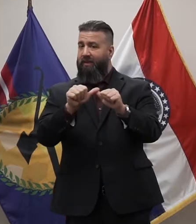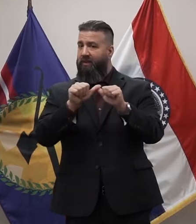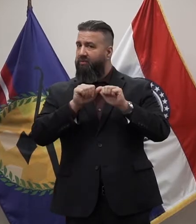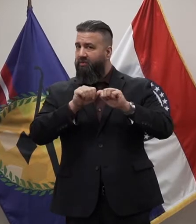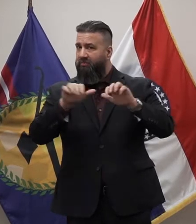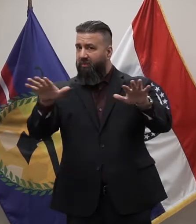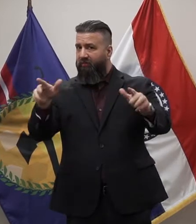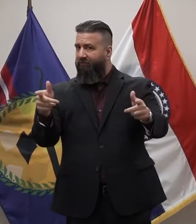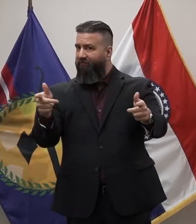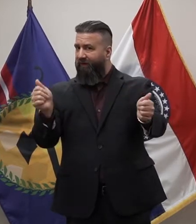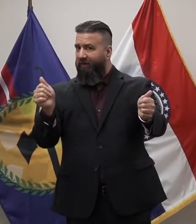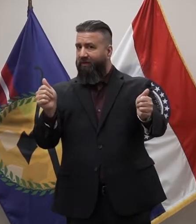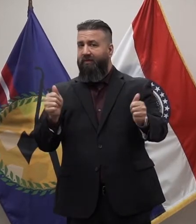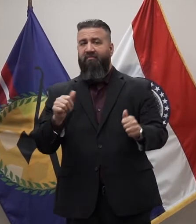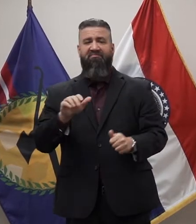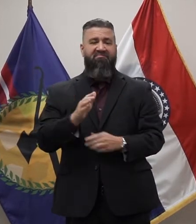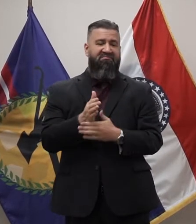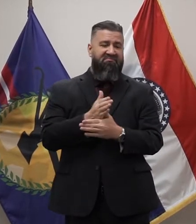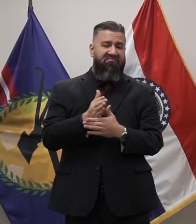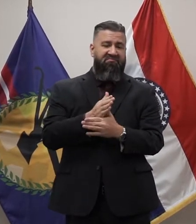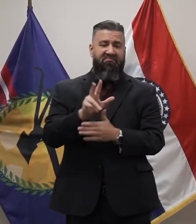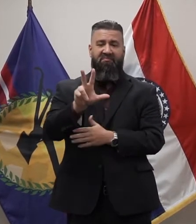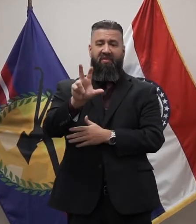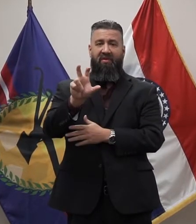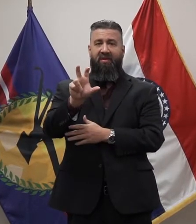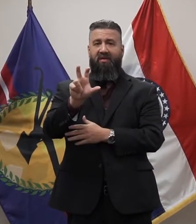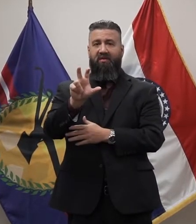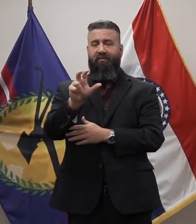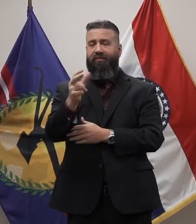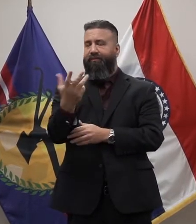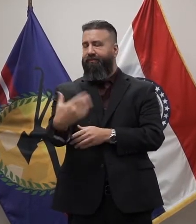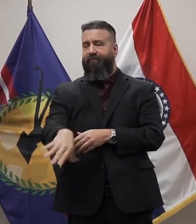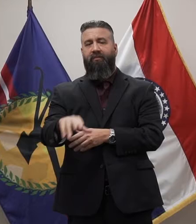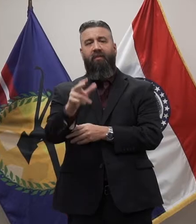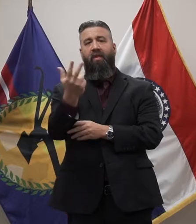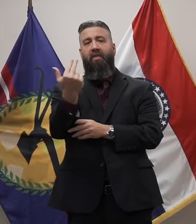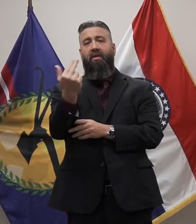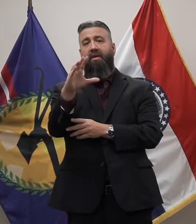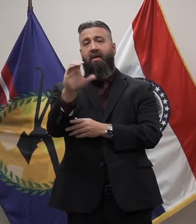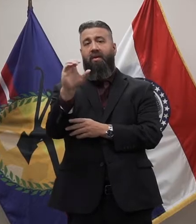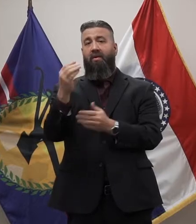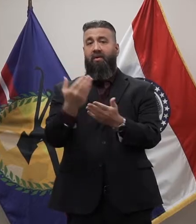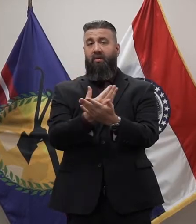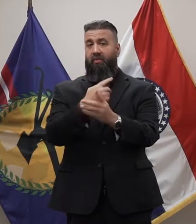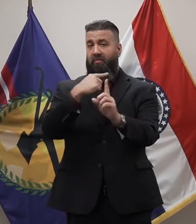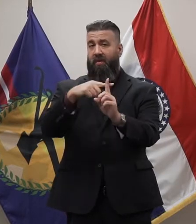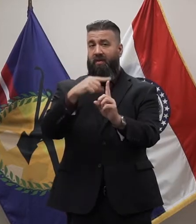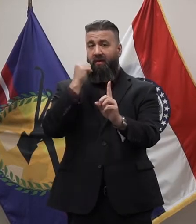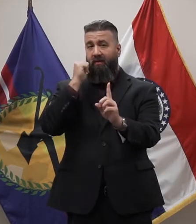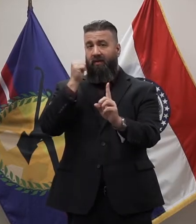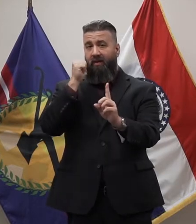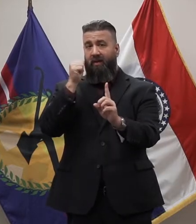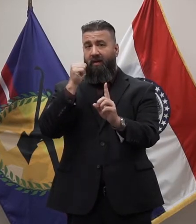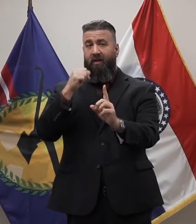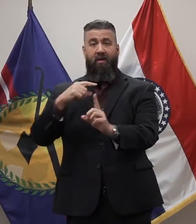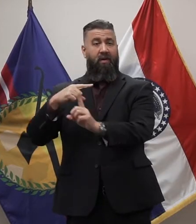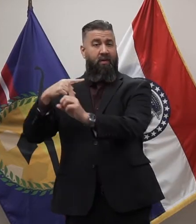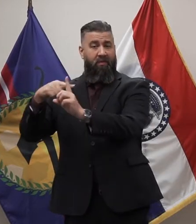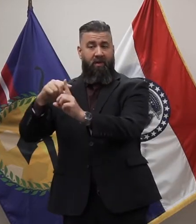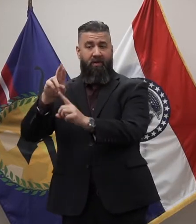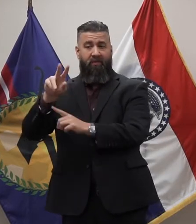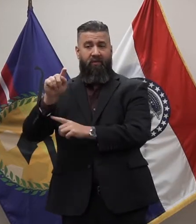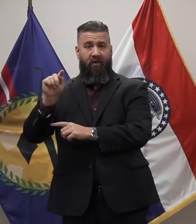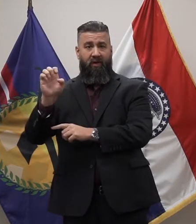are averaging about 1,300 new cases a day in St. Louis County, with a positivity rate just under